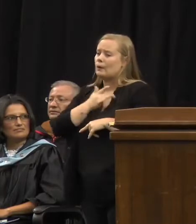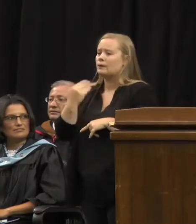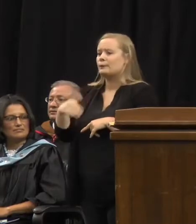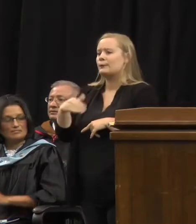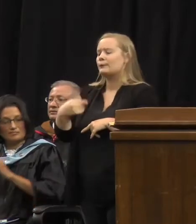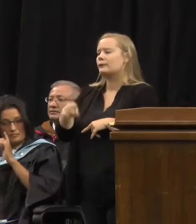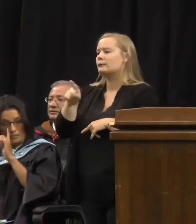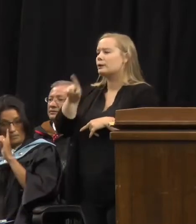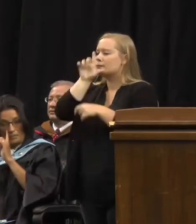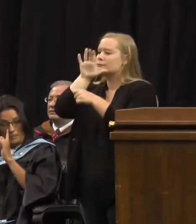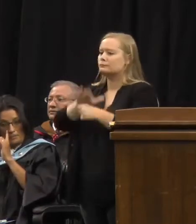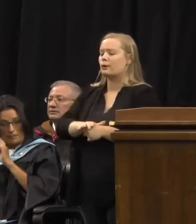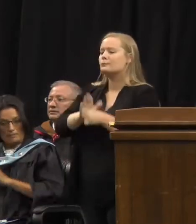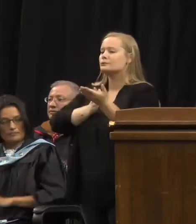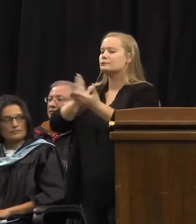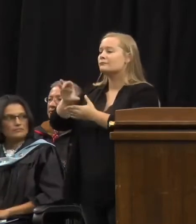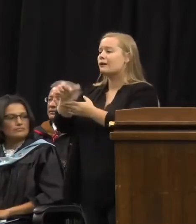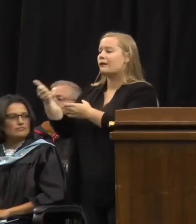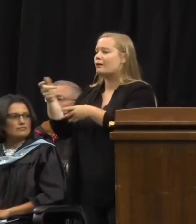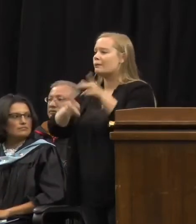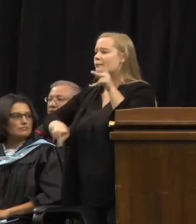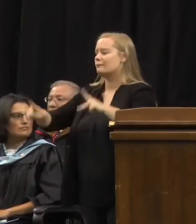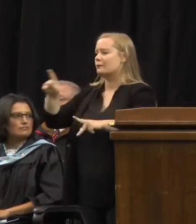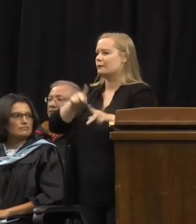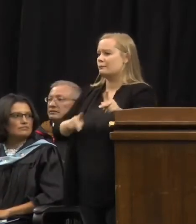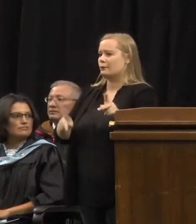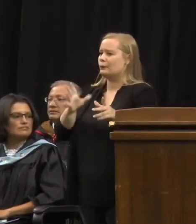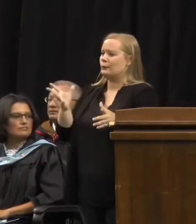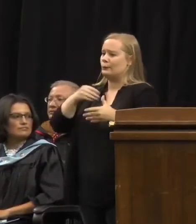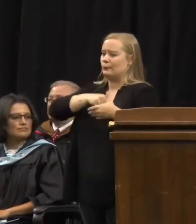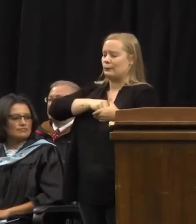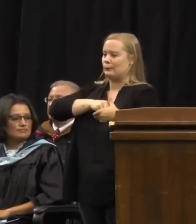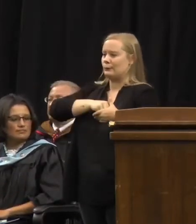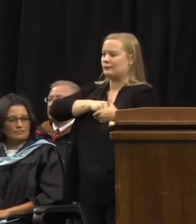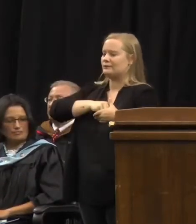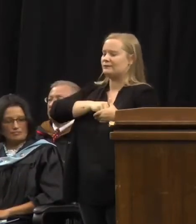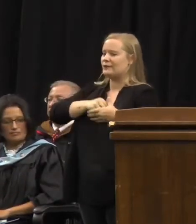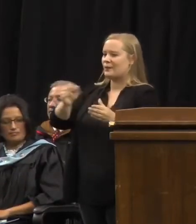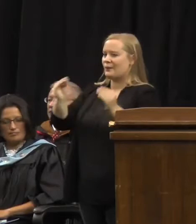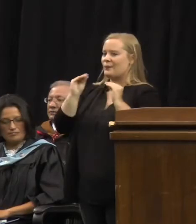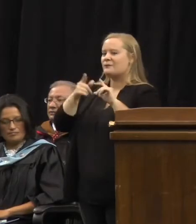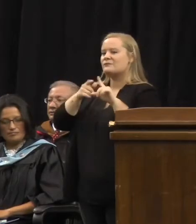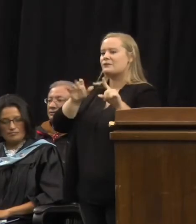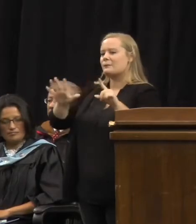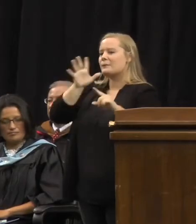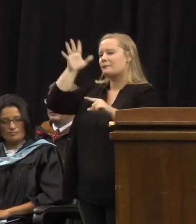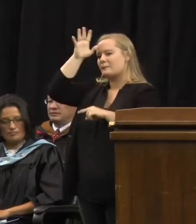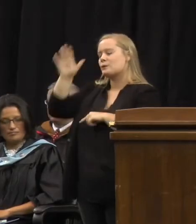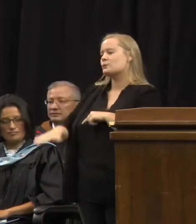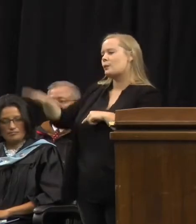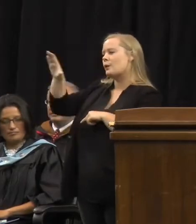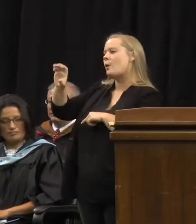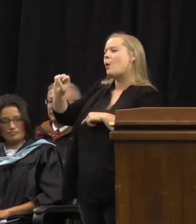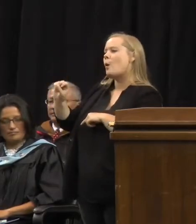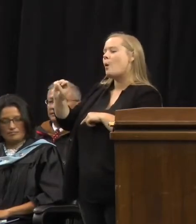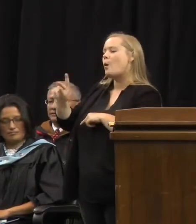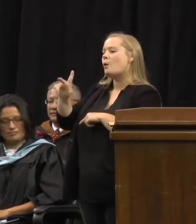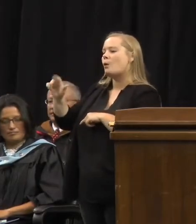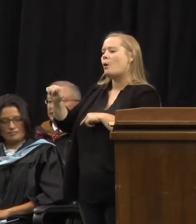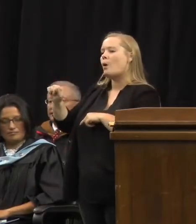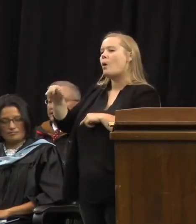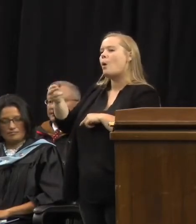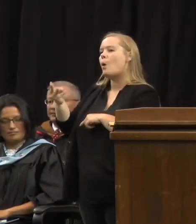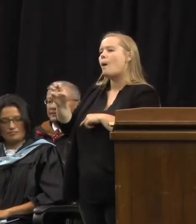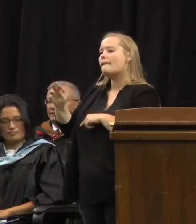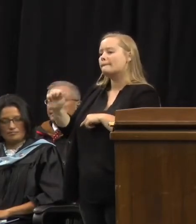for her dedication to serving others, a value instilled in her by her parents while growing up in Oklahoma. As